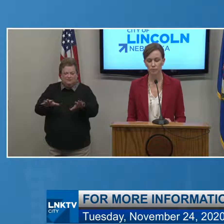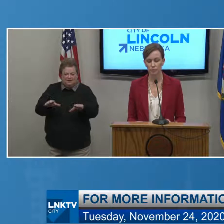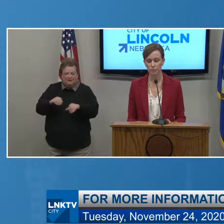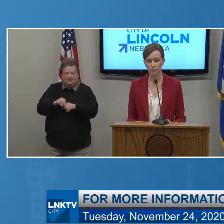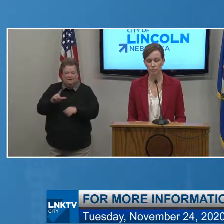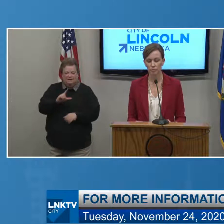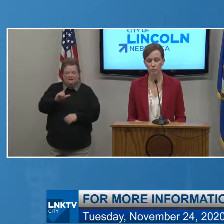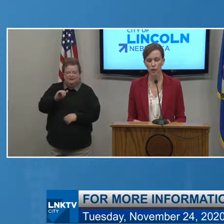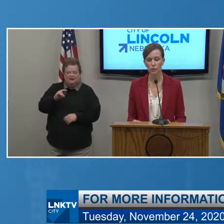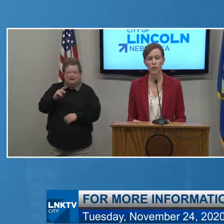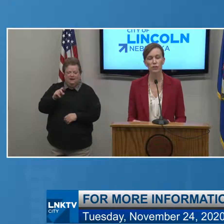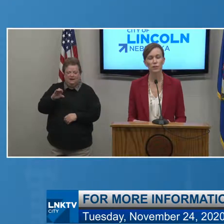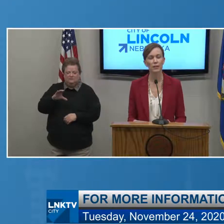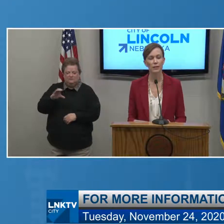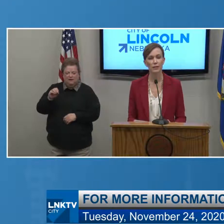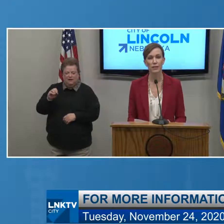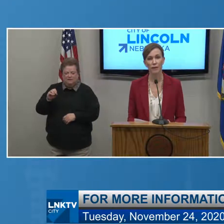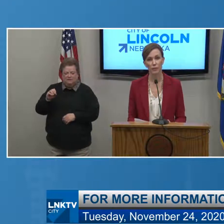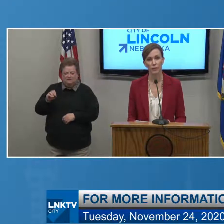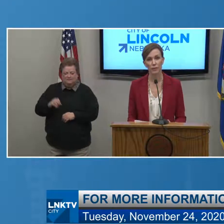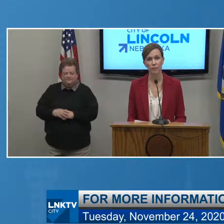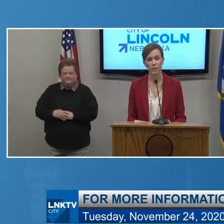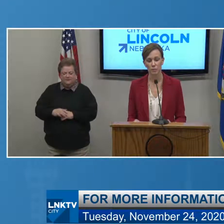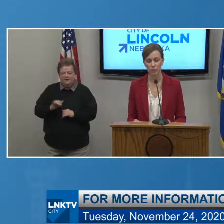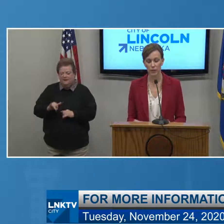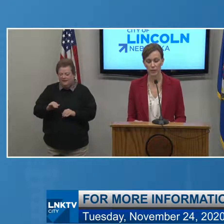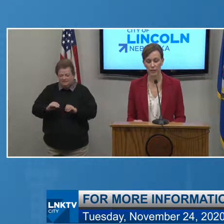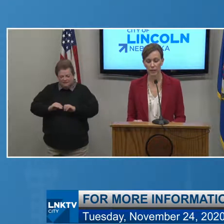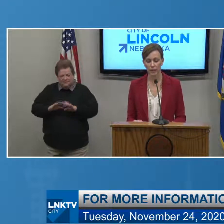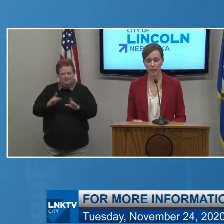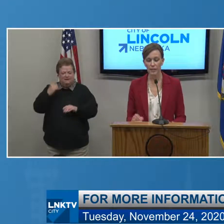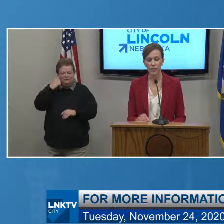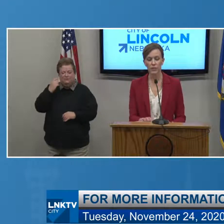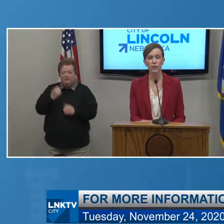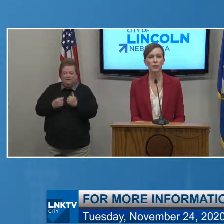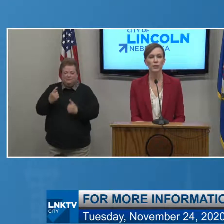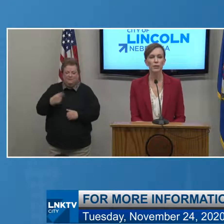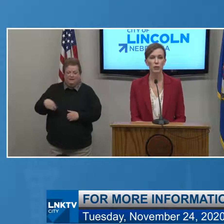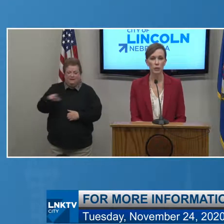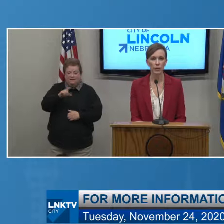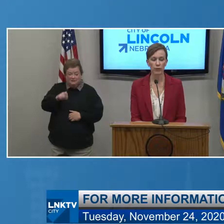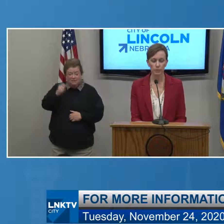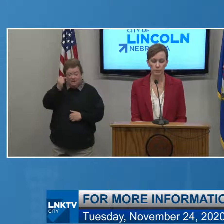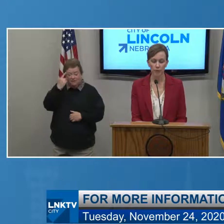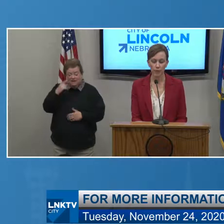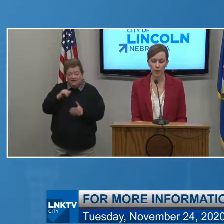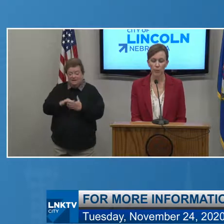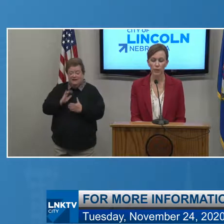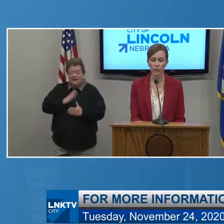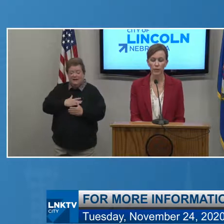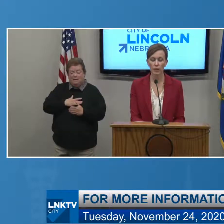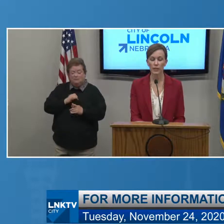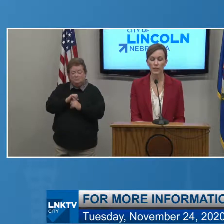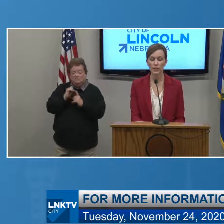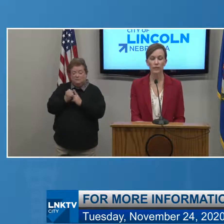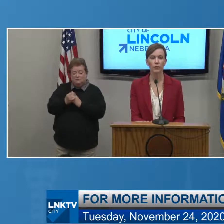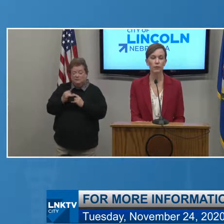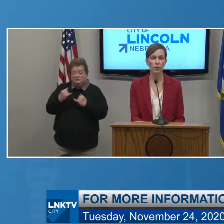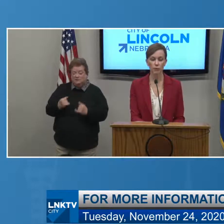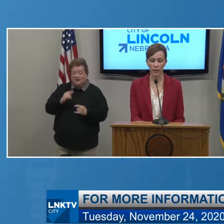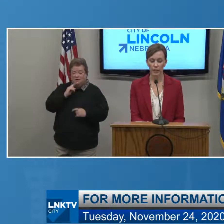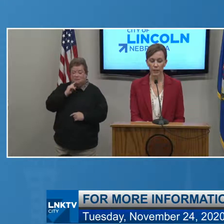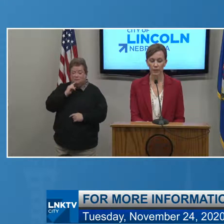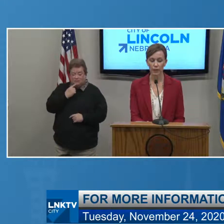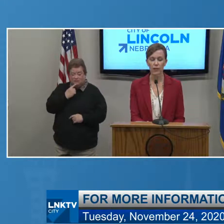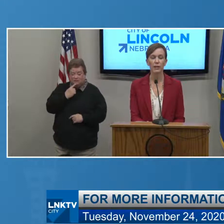County. What should be clear to everyone by this point is that our situation is critical and that we are dealing